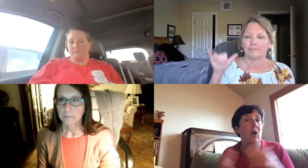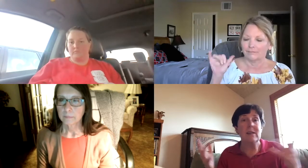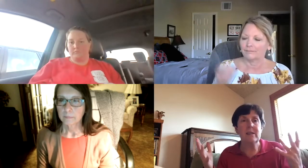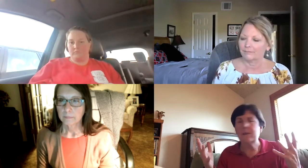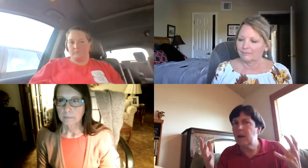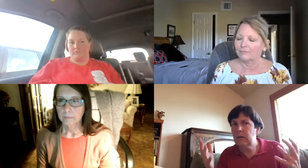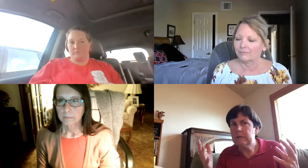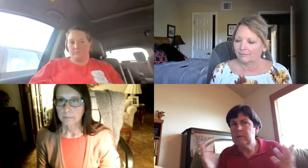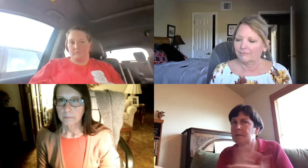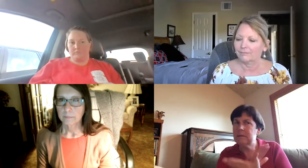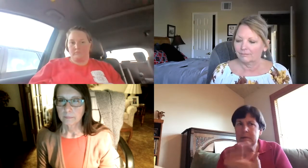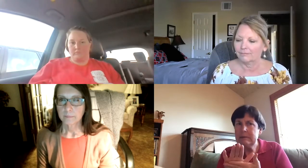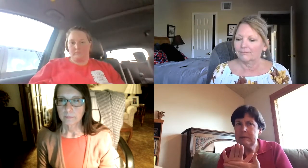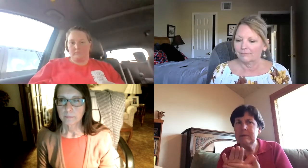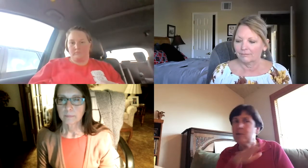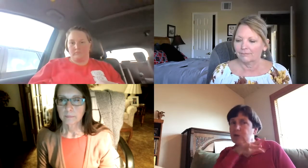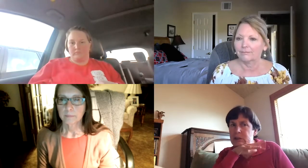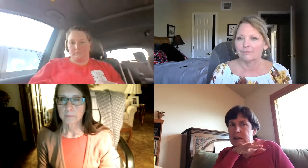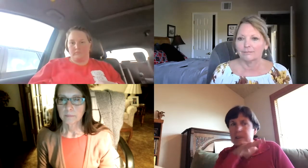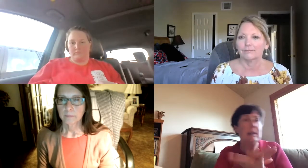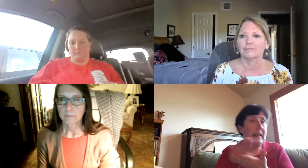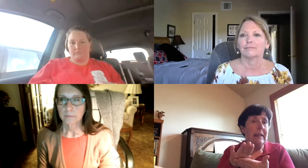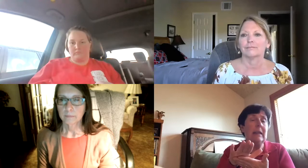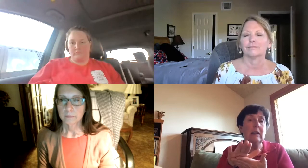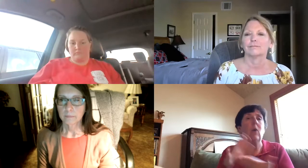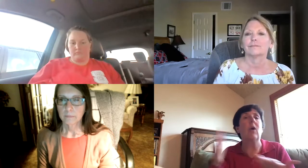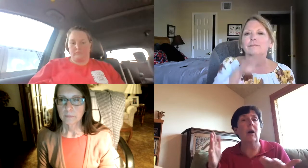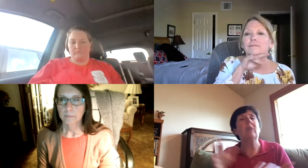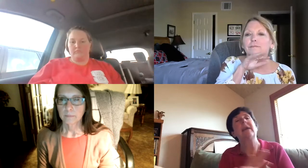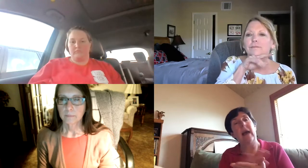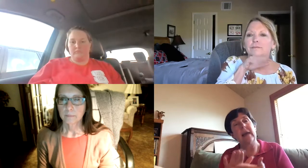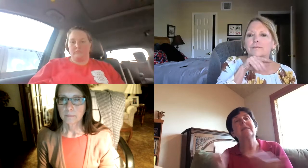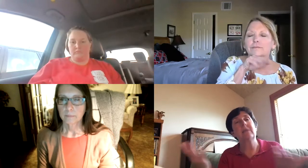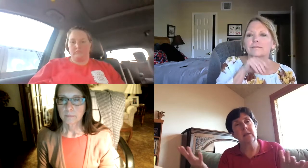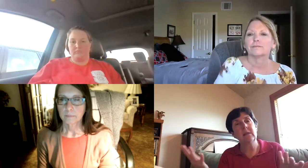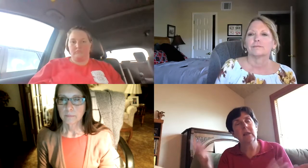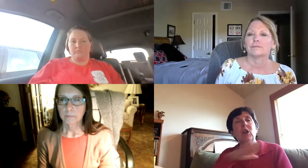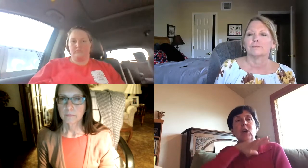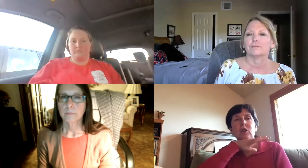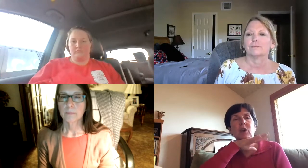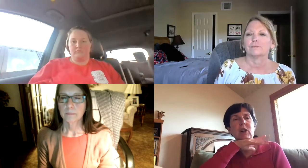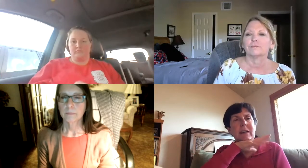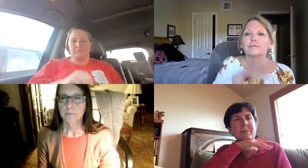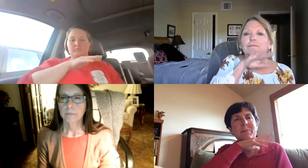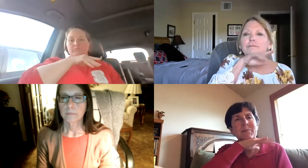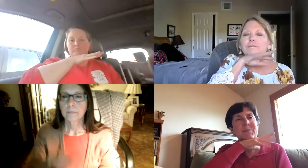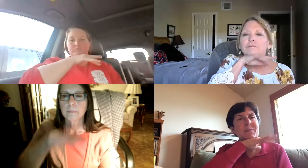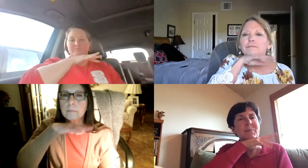could always, you know, dirty, clean, or nice.